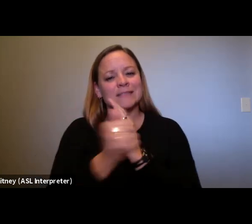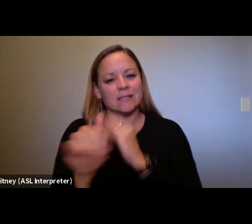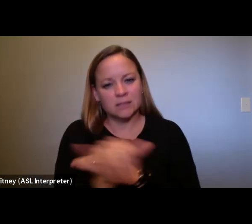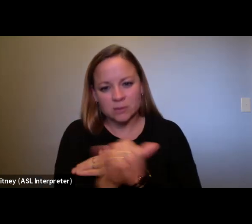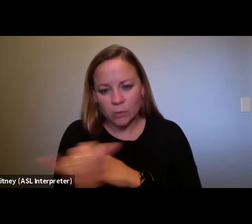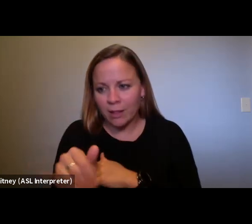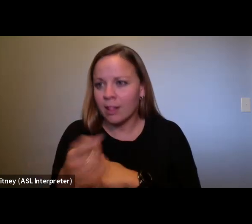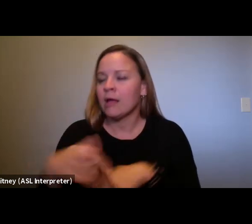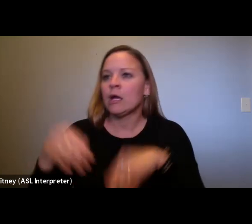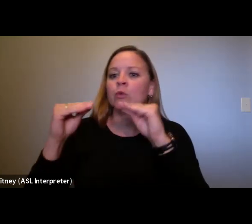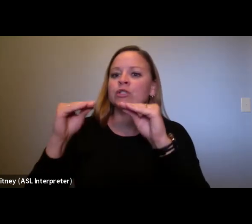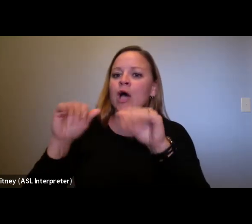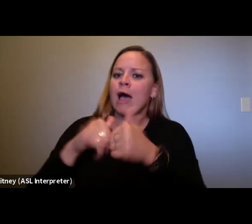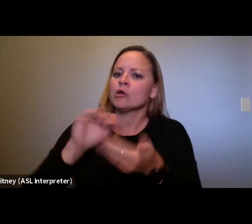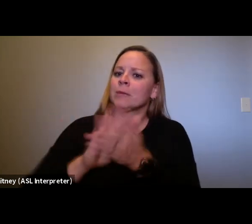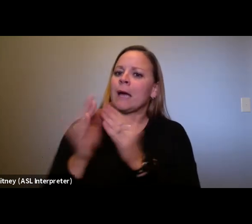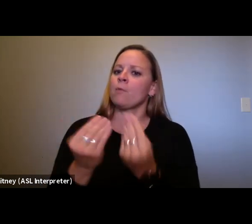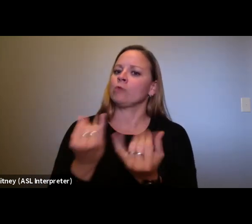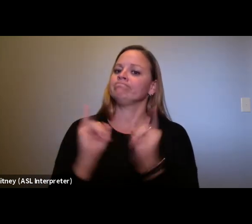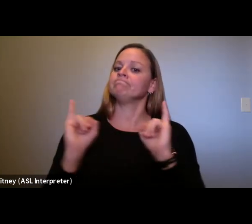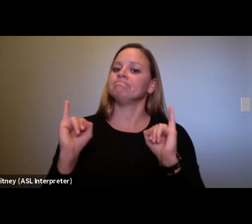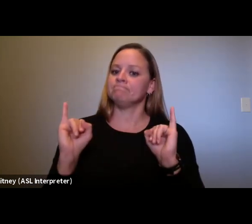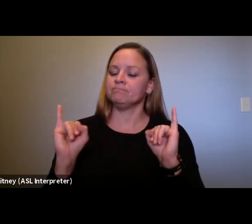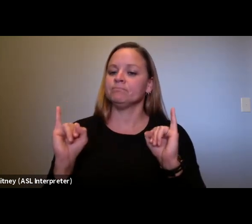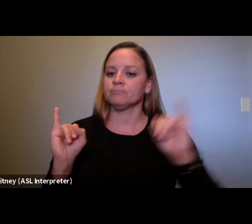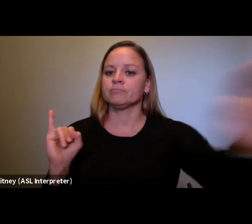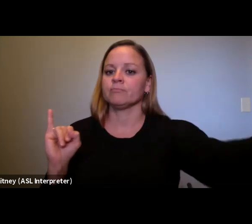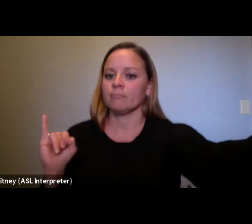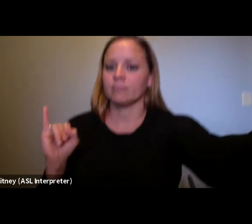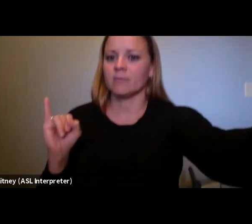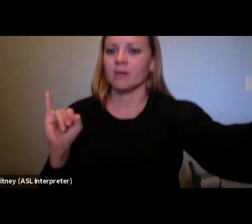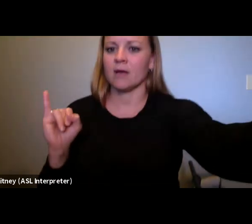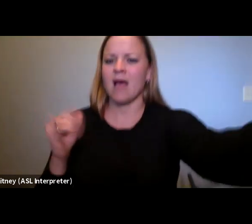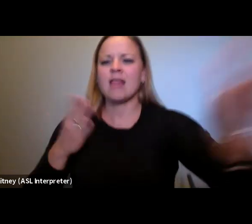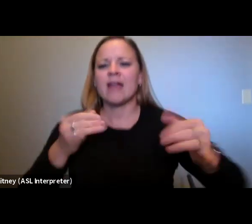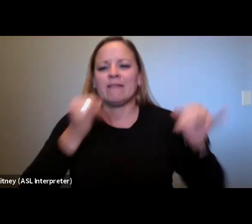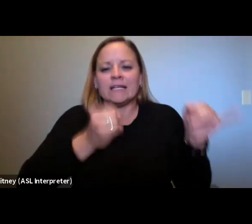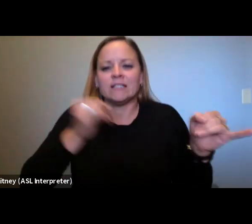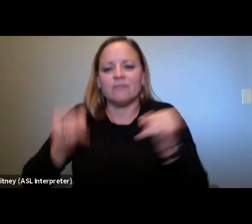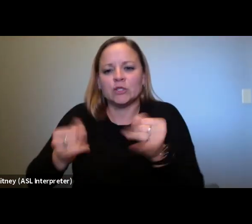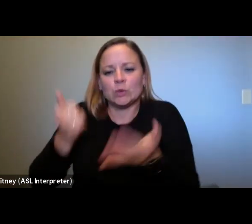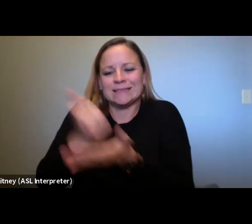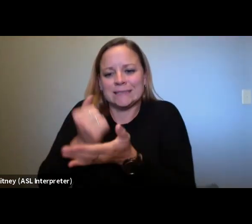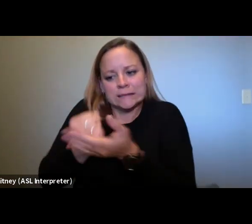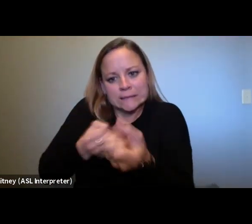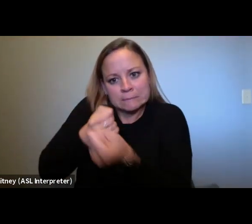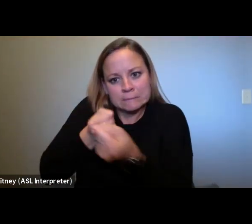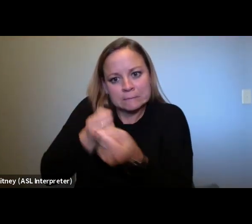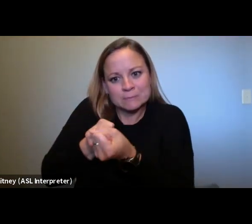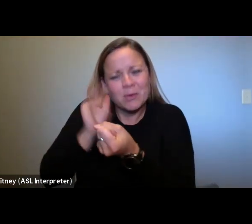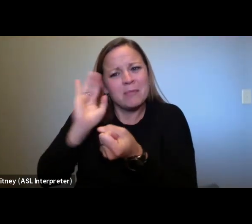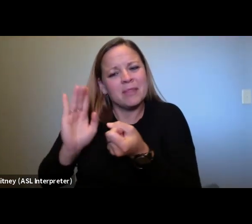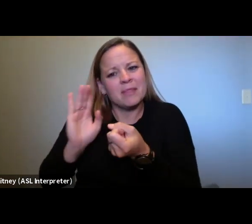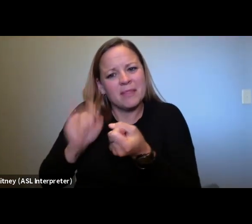of teaching them how to become more independent, a lot of individual assistance advocacy. So that's the main goals that we did